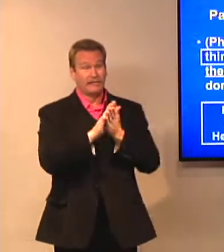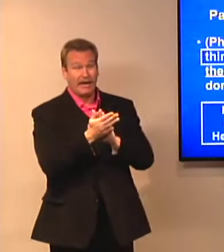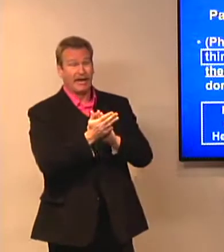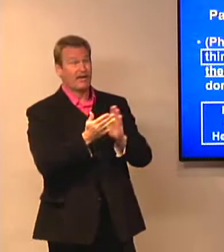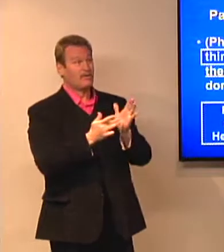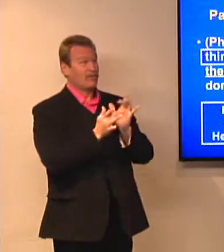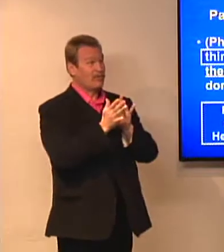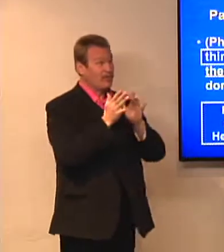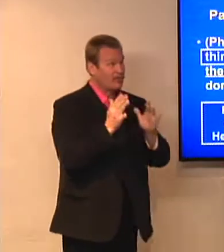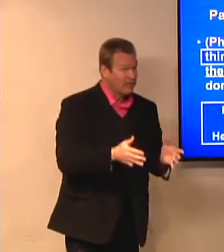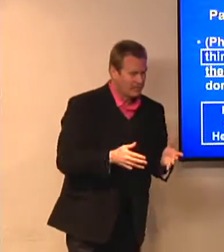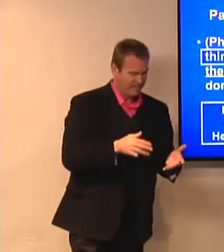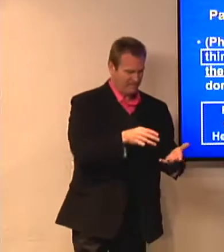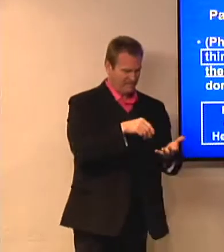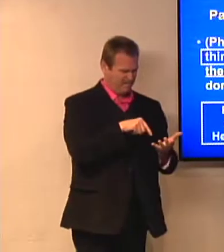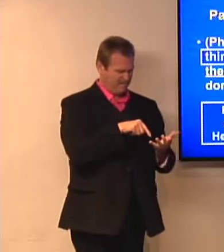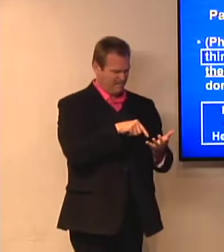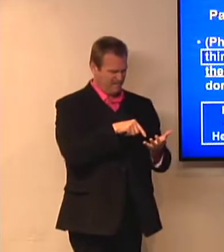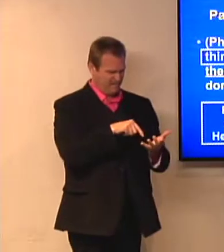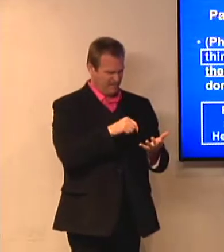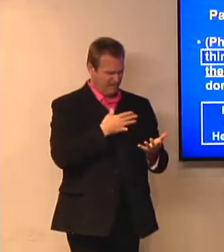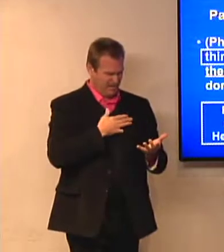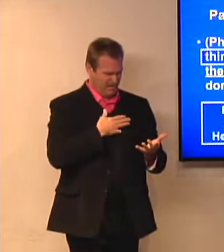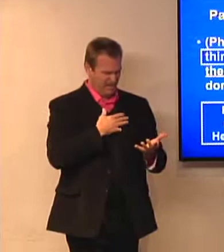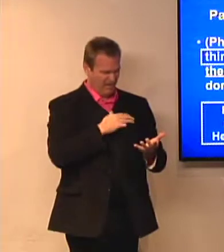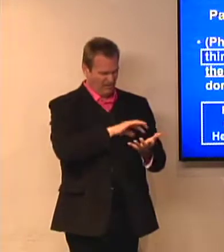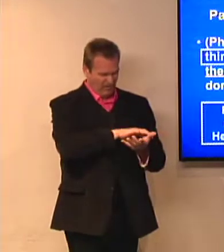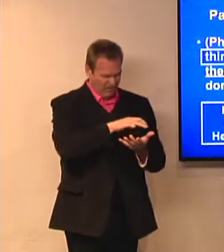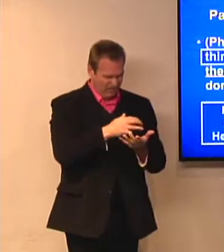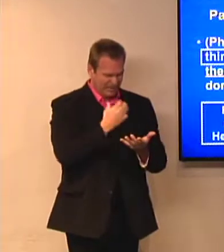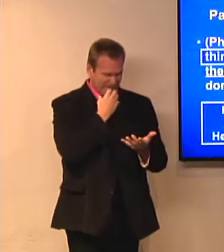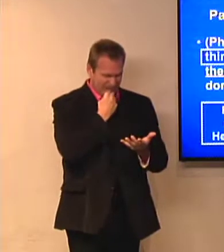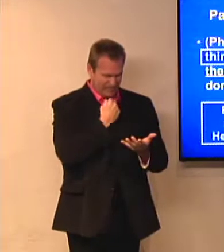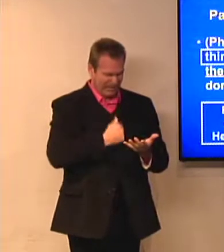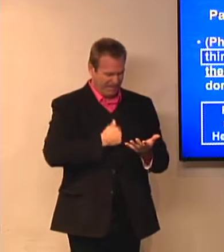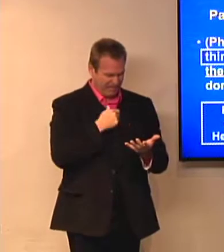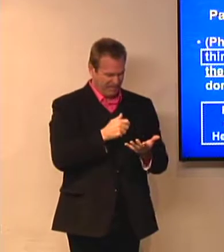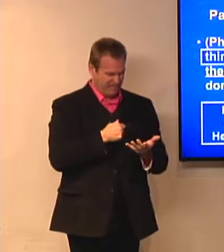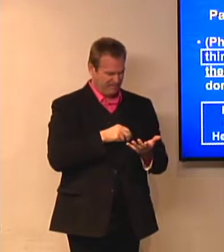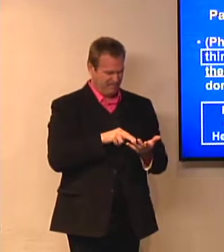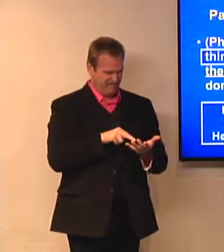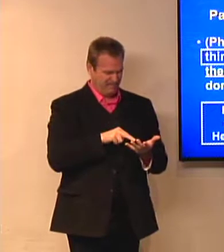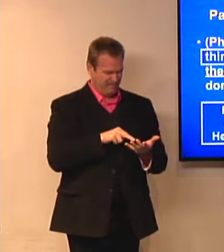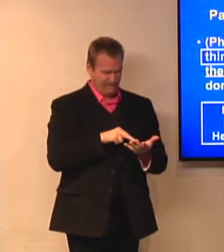from all of these things. But when you become a Christian, You think my